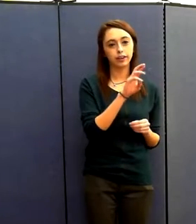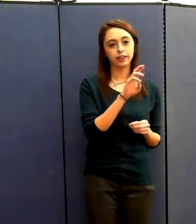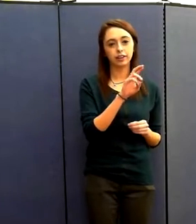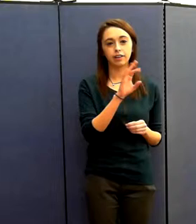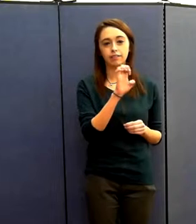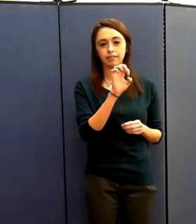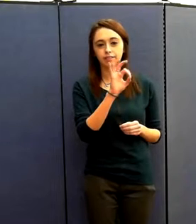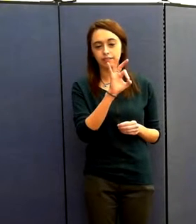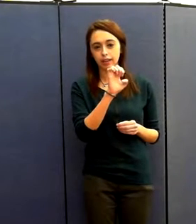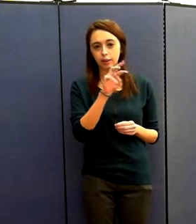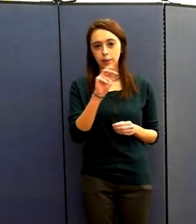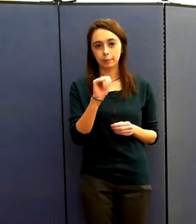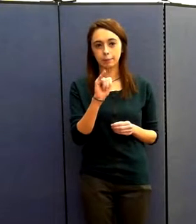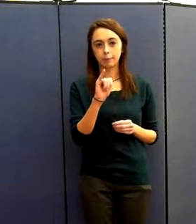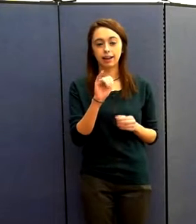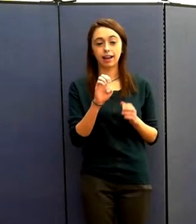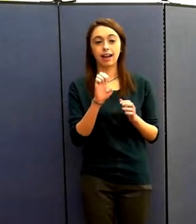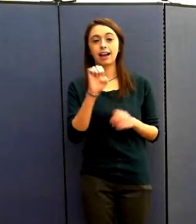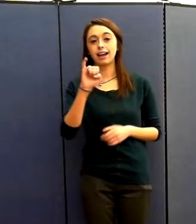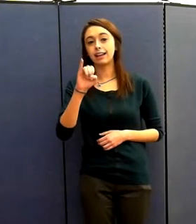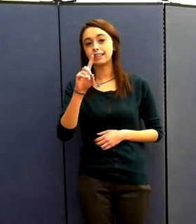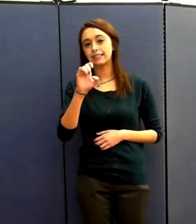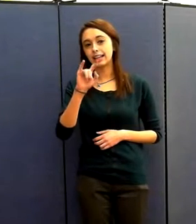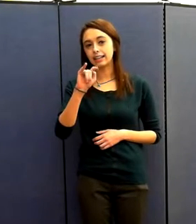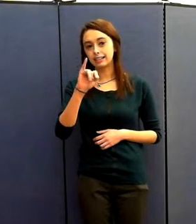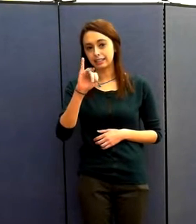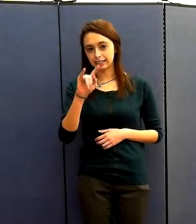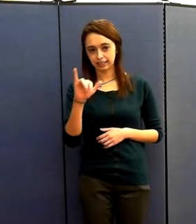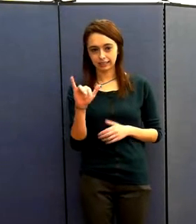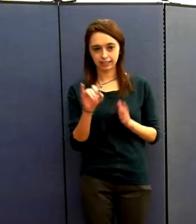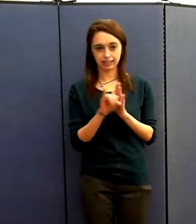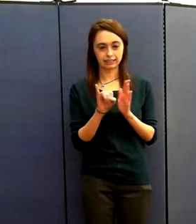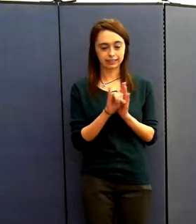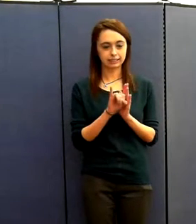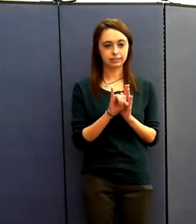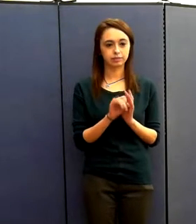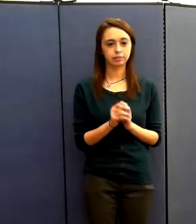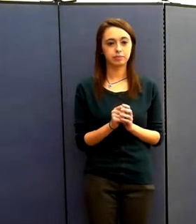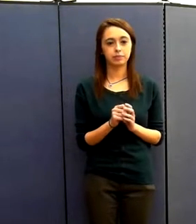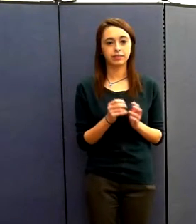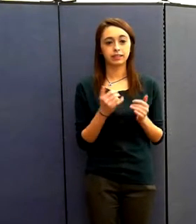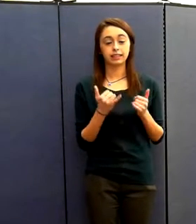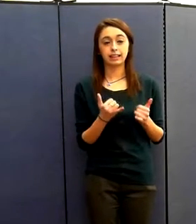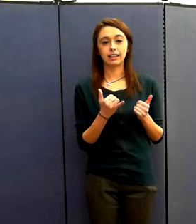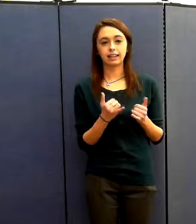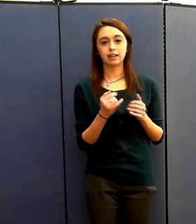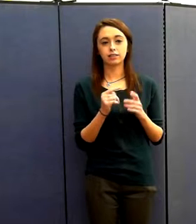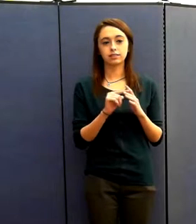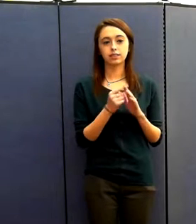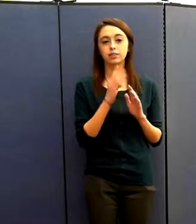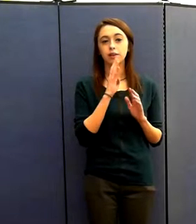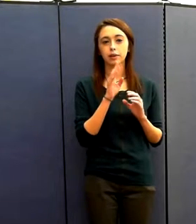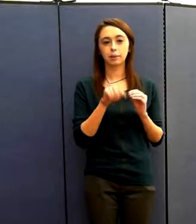communication. In this talk, I'll be exploring queer femininity from the perspective